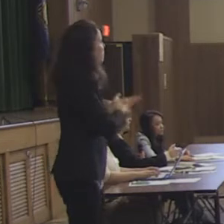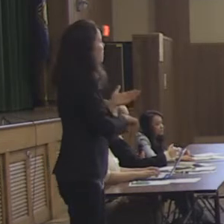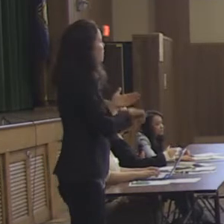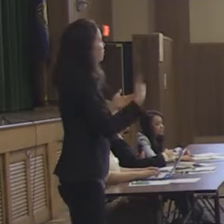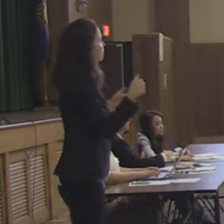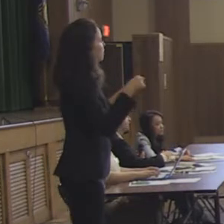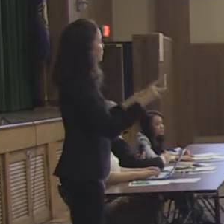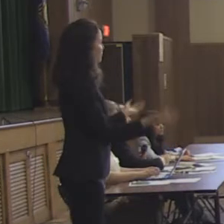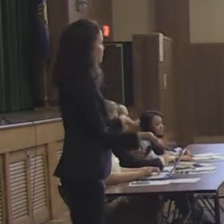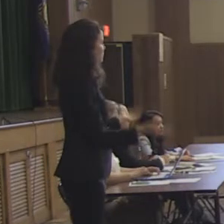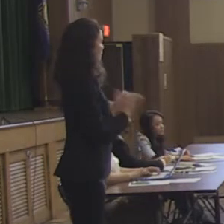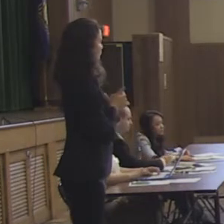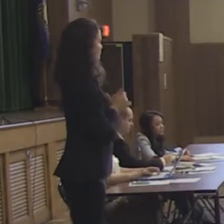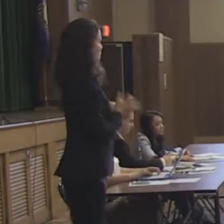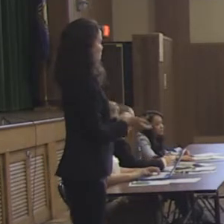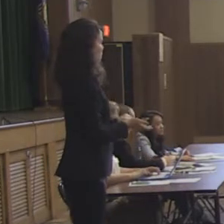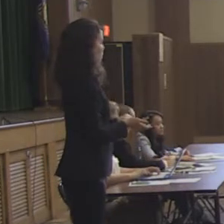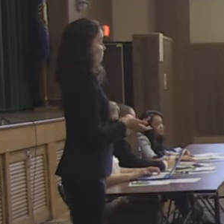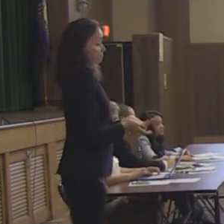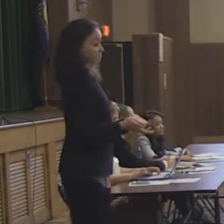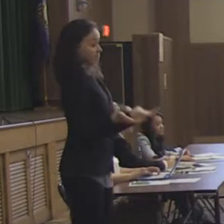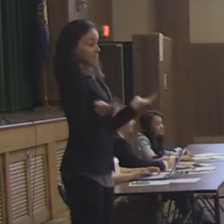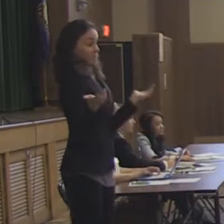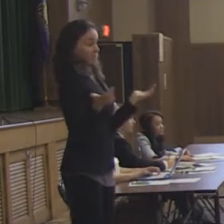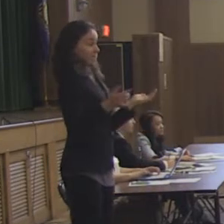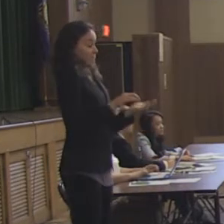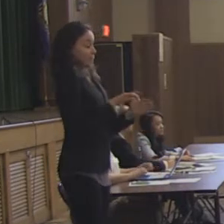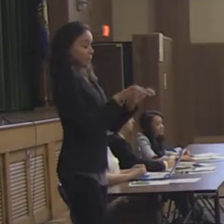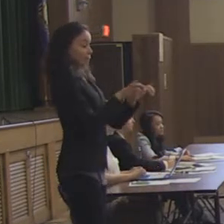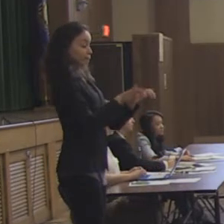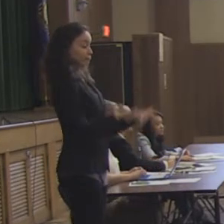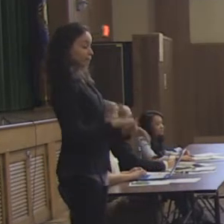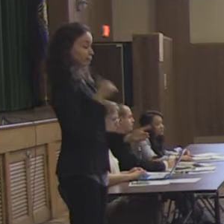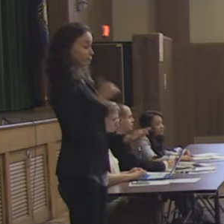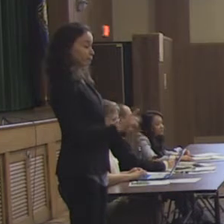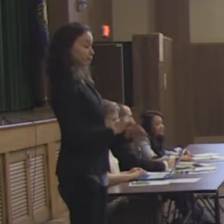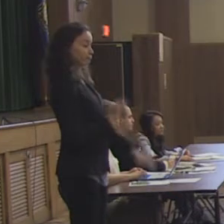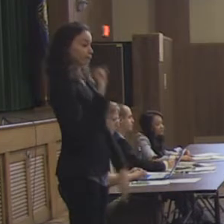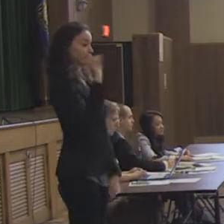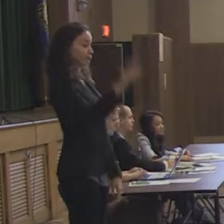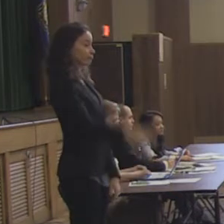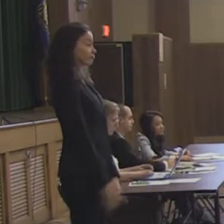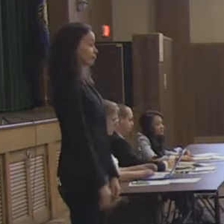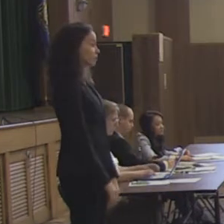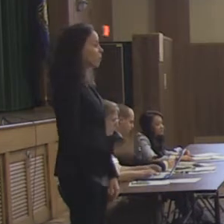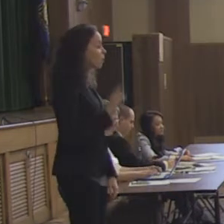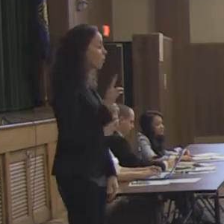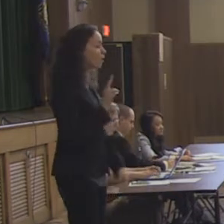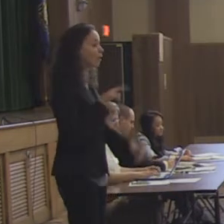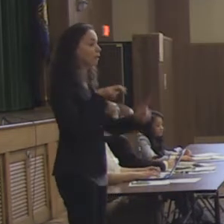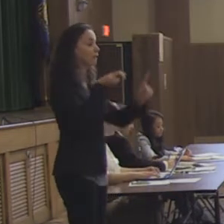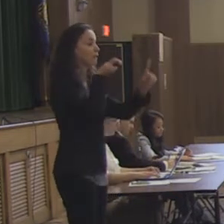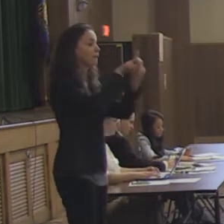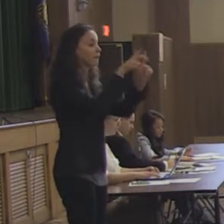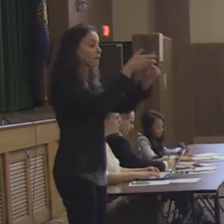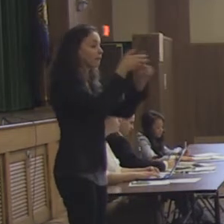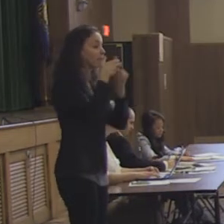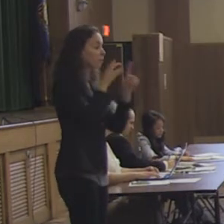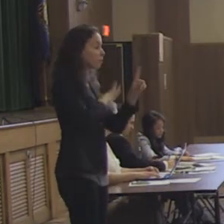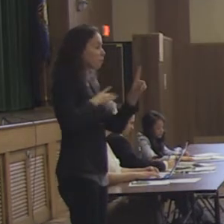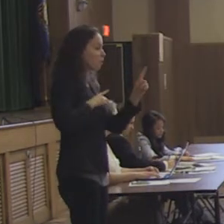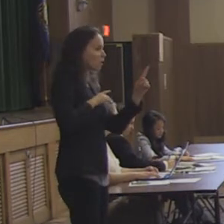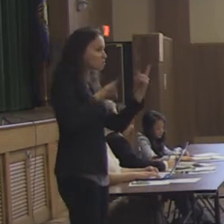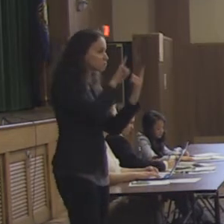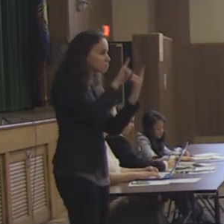for them to do so? Right now, the only thing is to send a written comment to talk to board members individually. But the problem is, if you look at the